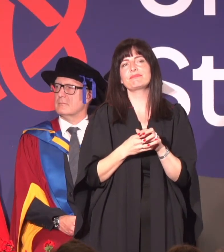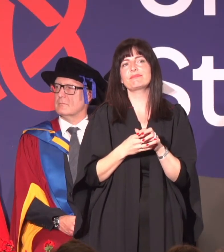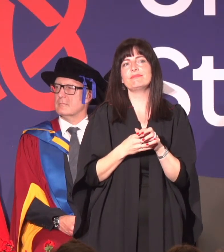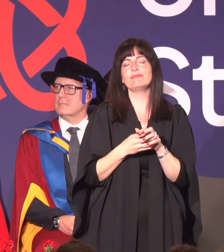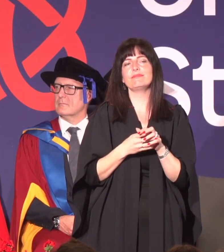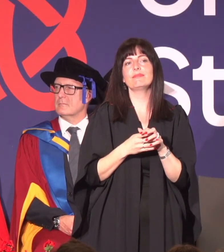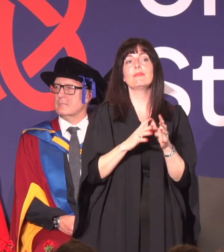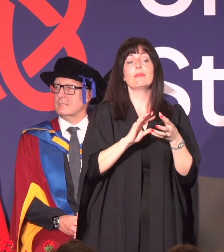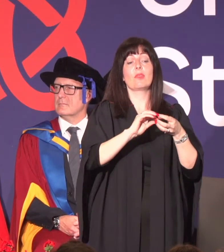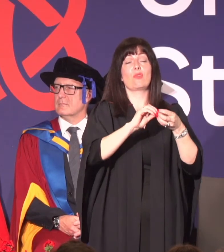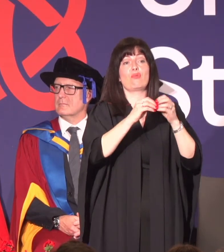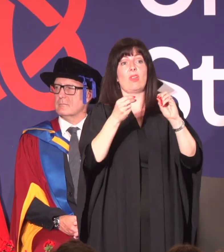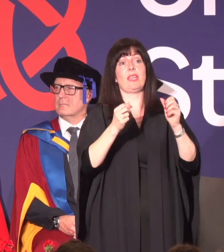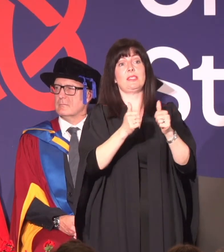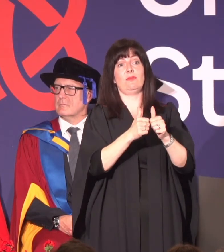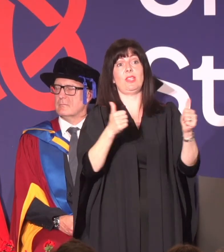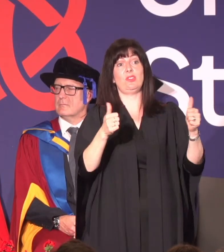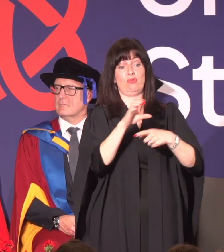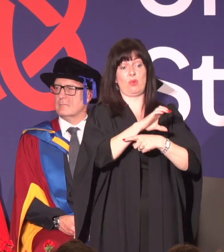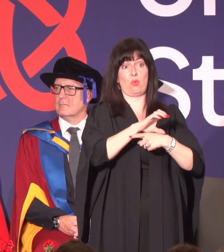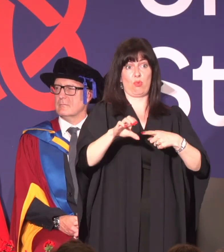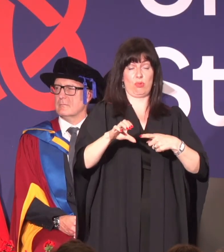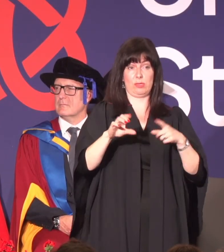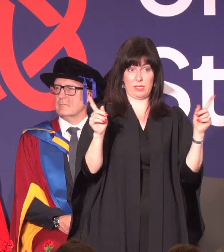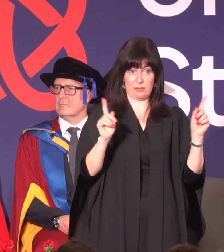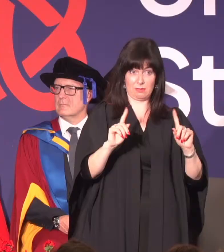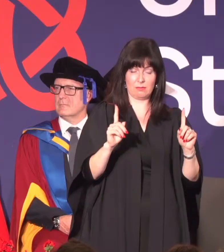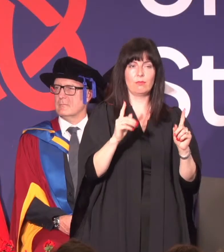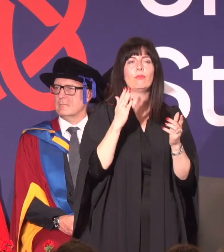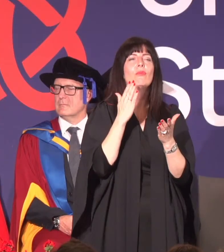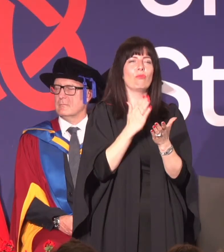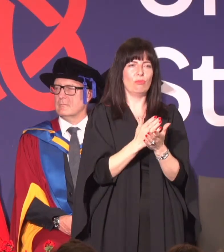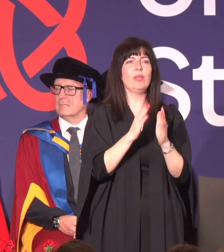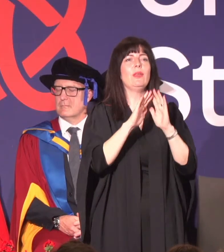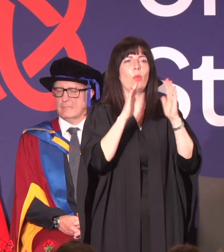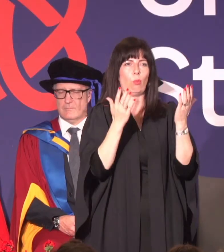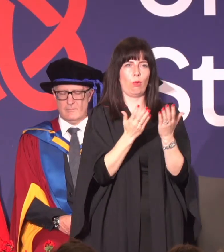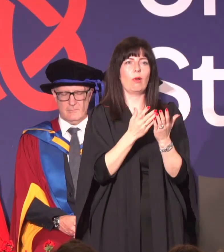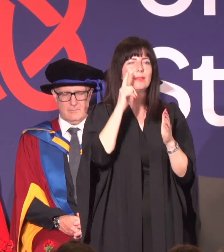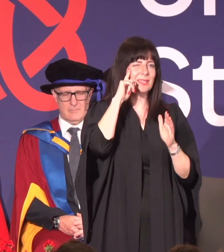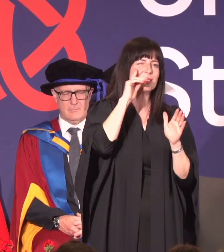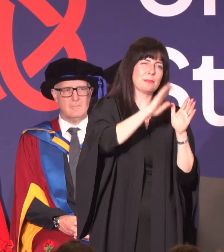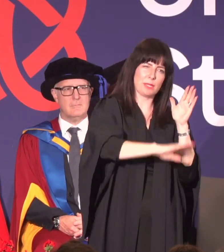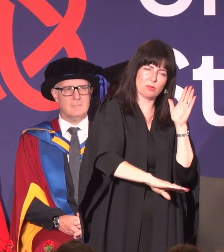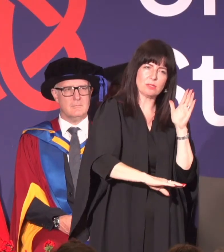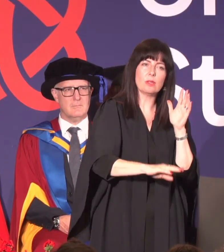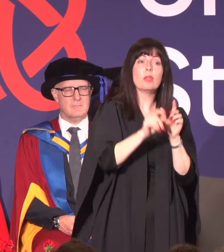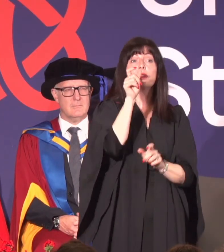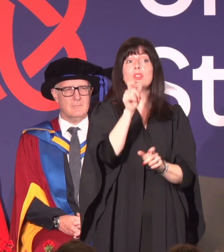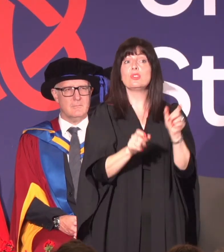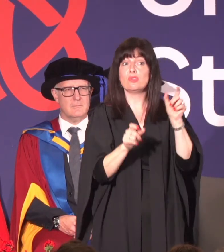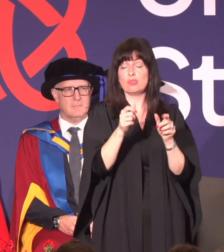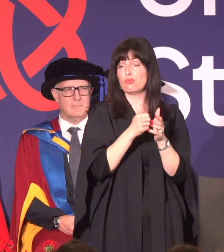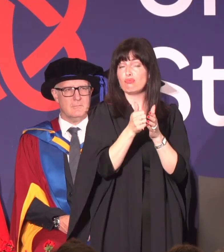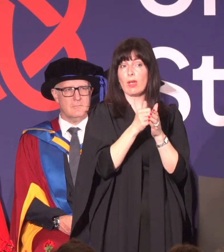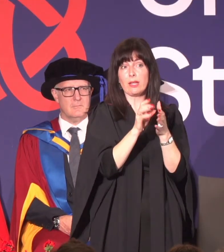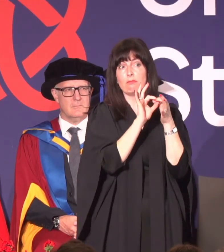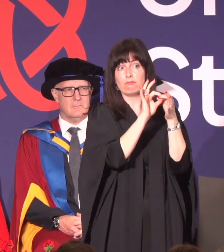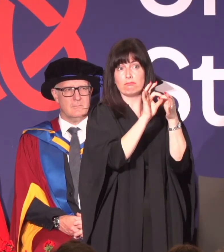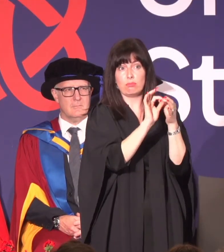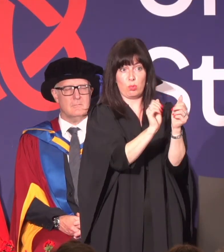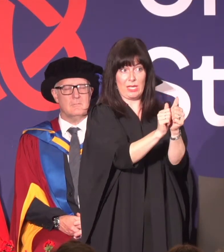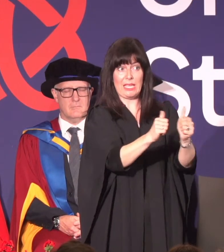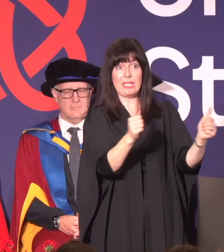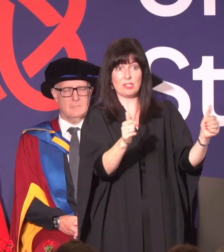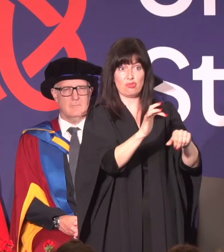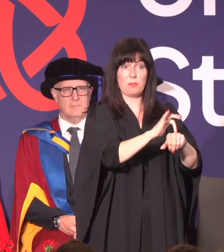Our creative industries courses are all about real-world experience. Students regularly collaborate with industry